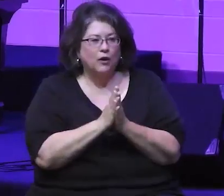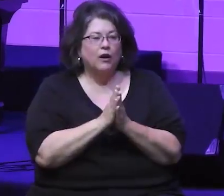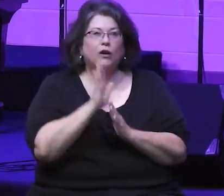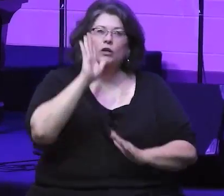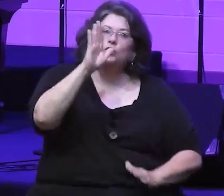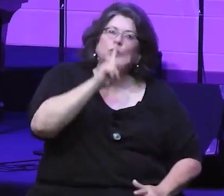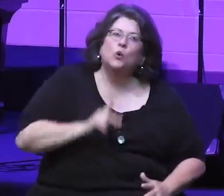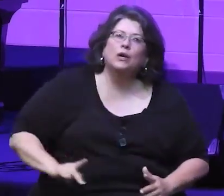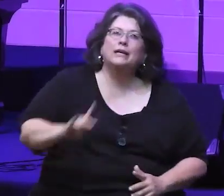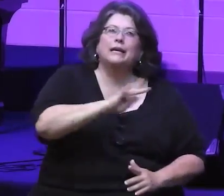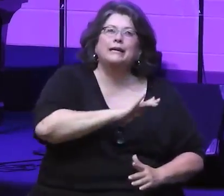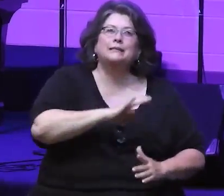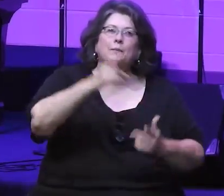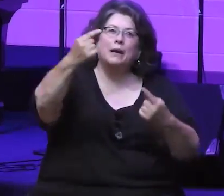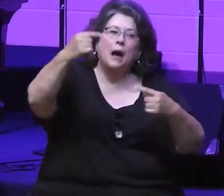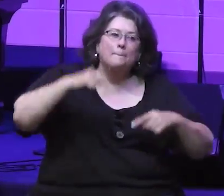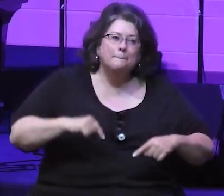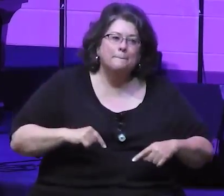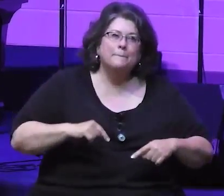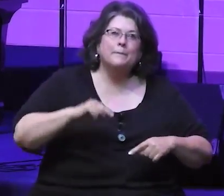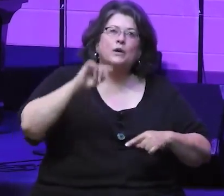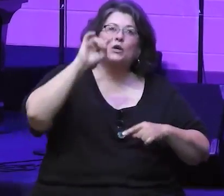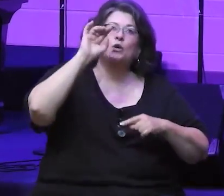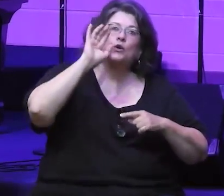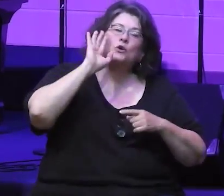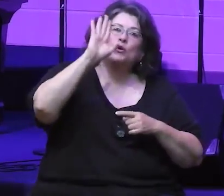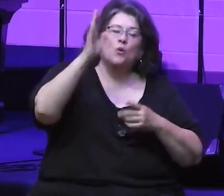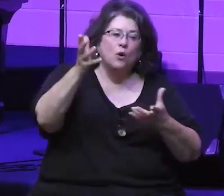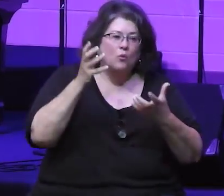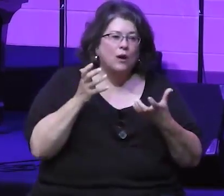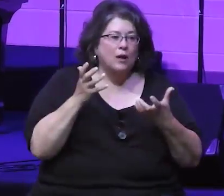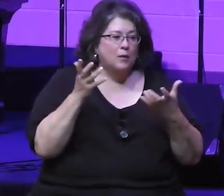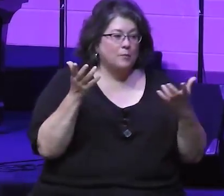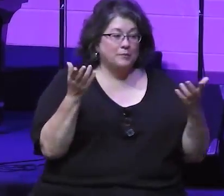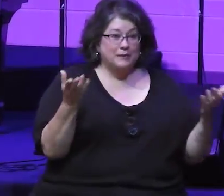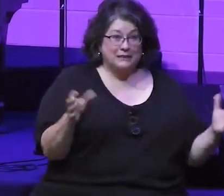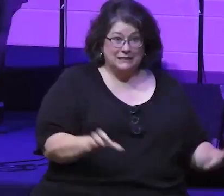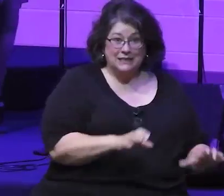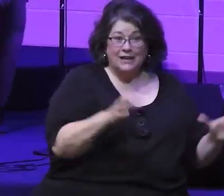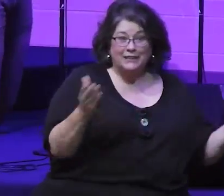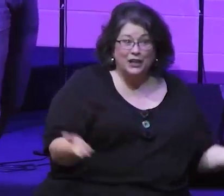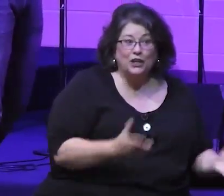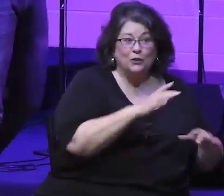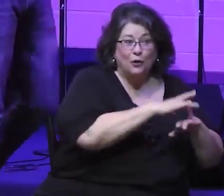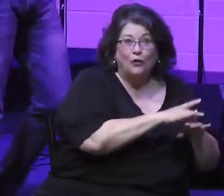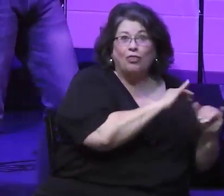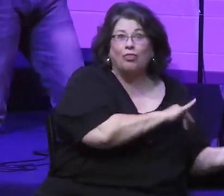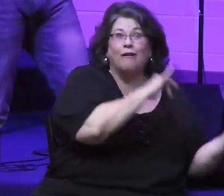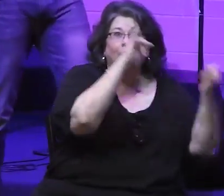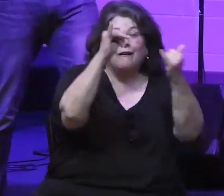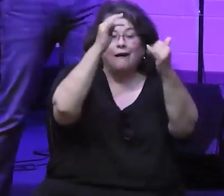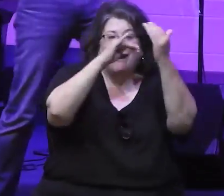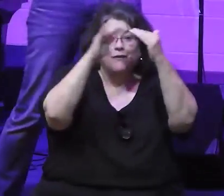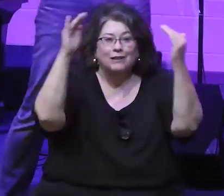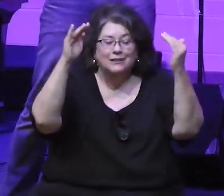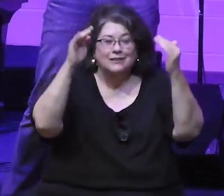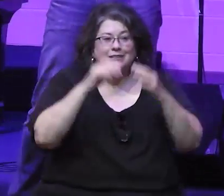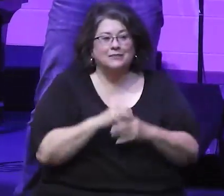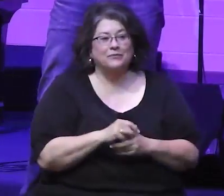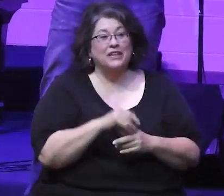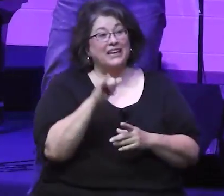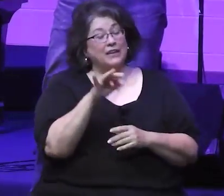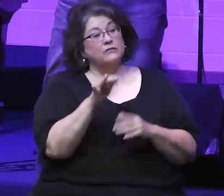thy will be done on earth as it is in heaven. And if Jesus, in essence, when he was asked to sum up, what does it look